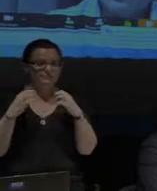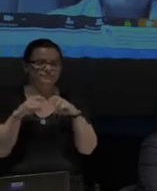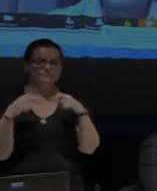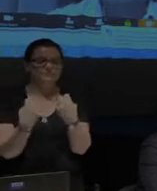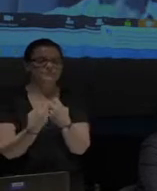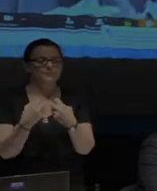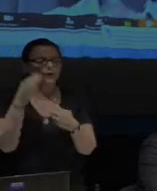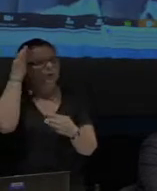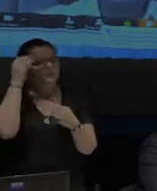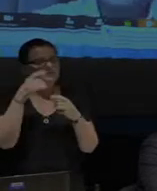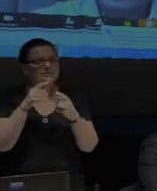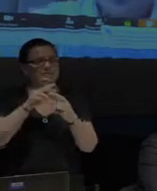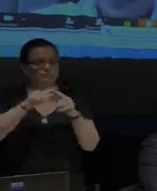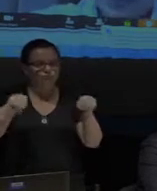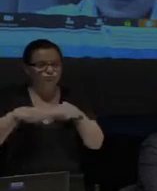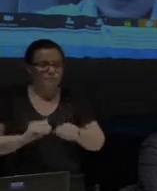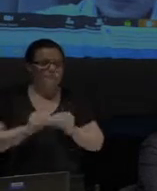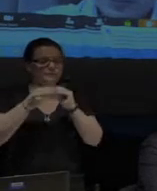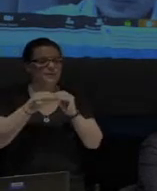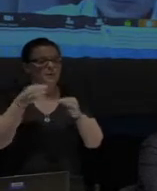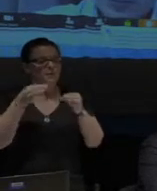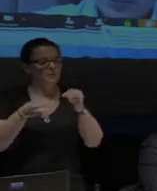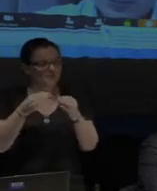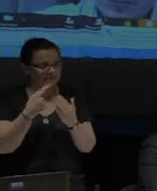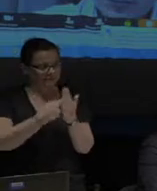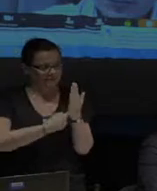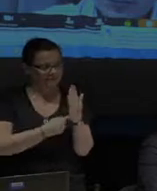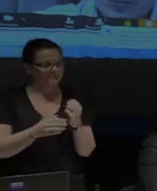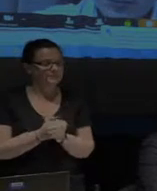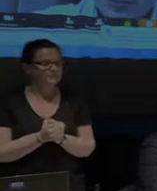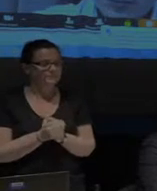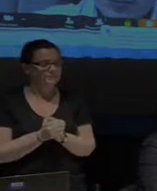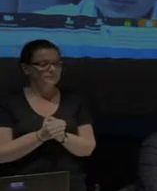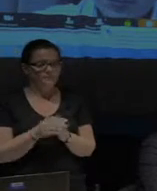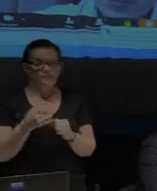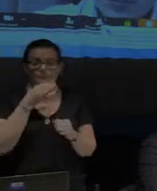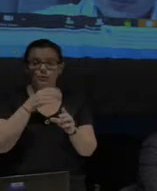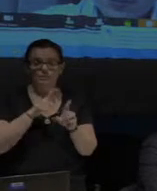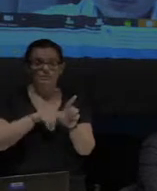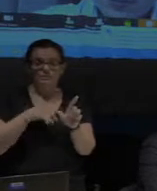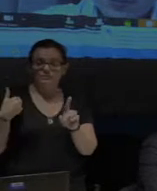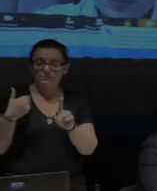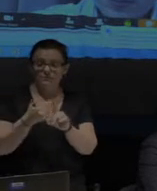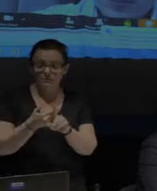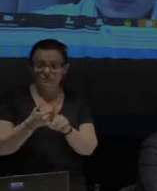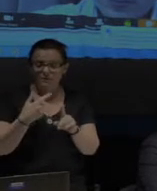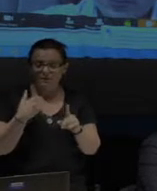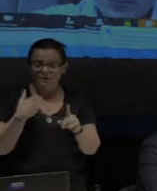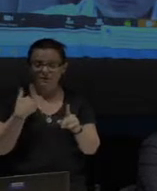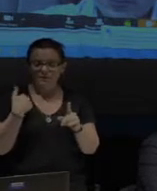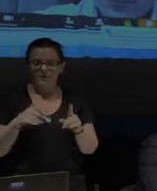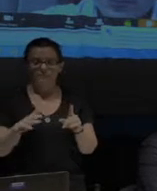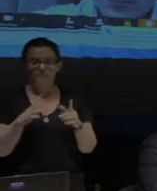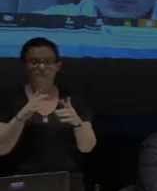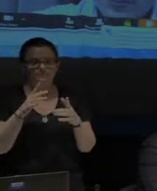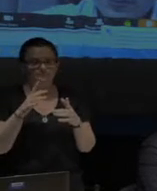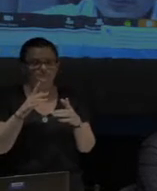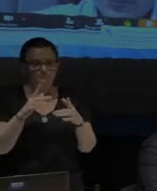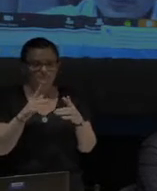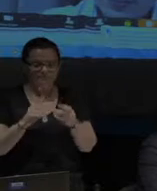policies. And the job that I've been doing over the last few years has been to do with this thing called WorldSkills. And what you